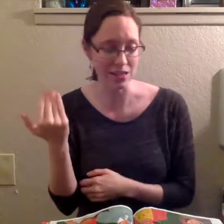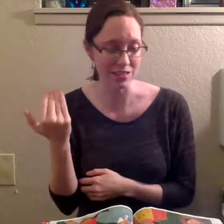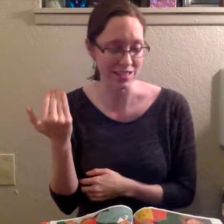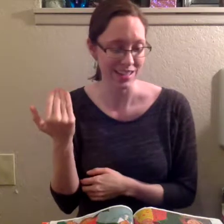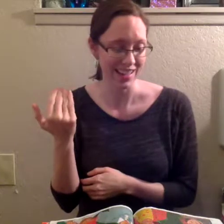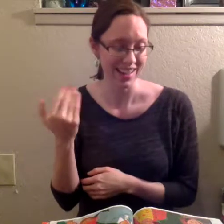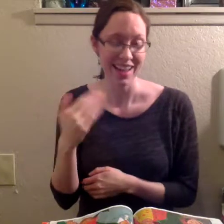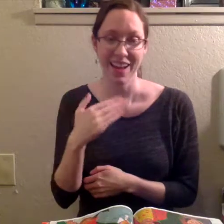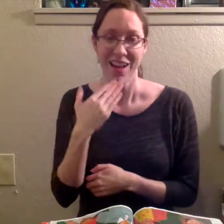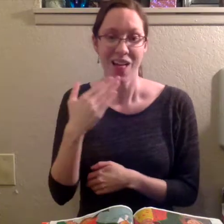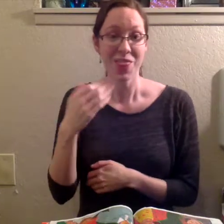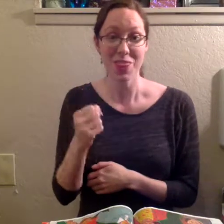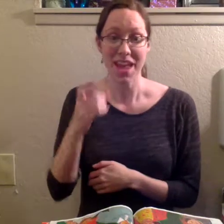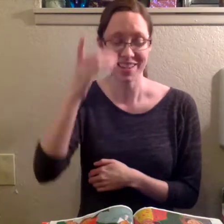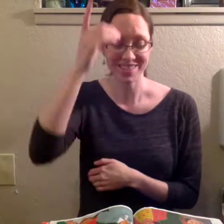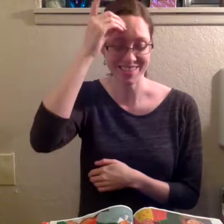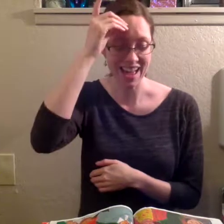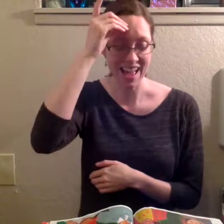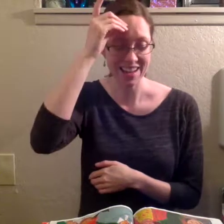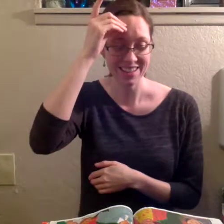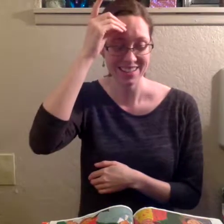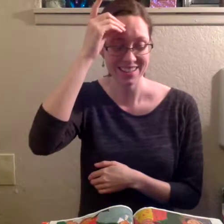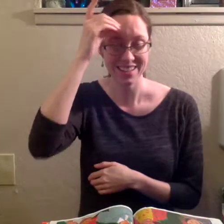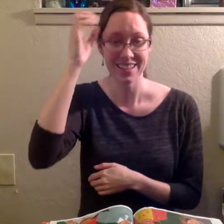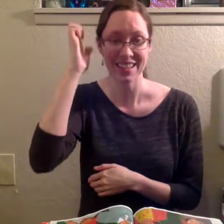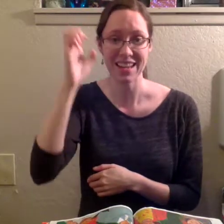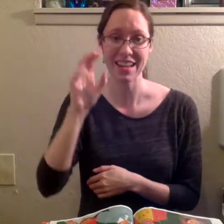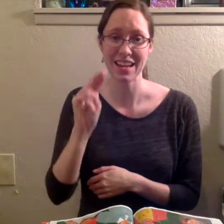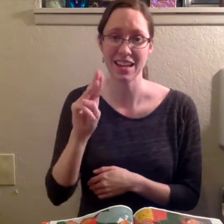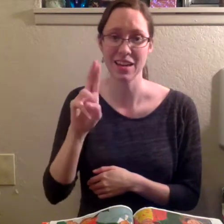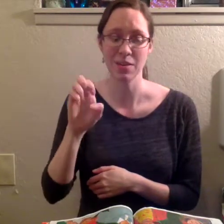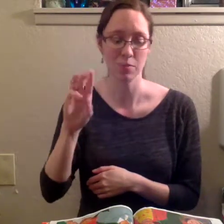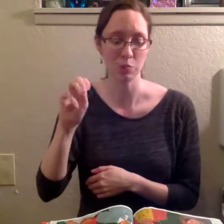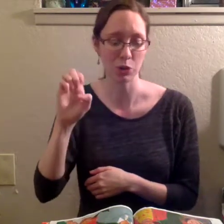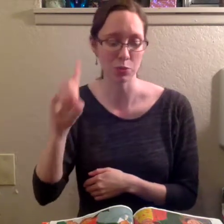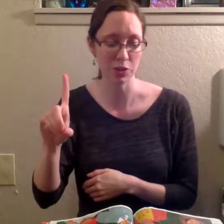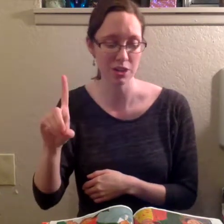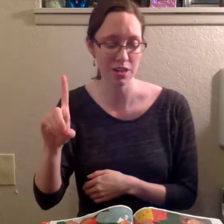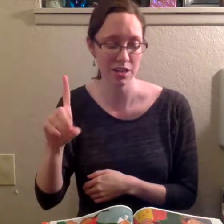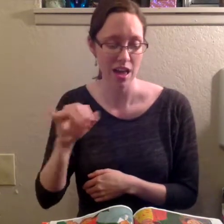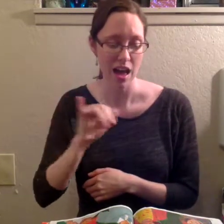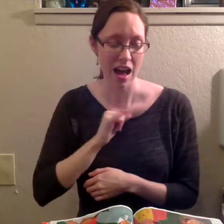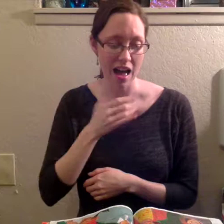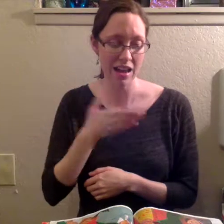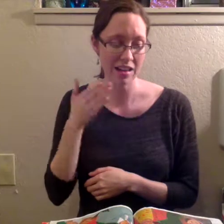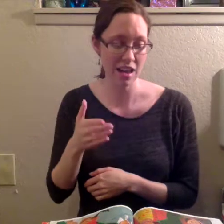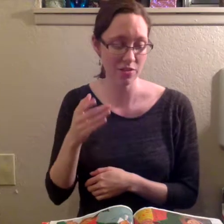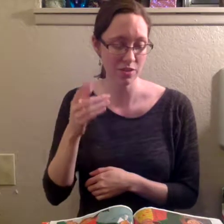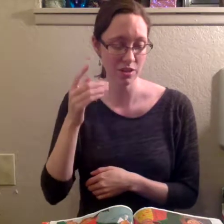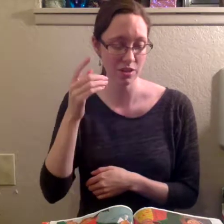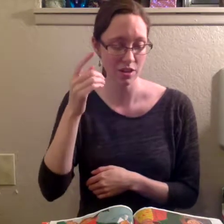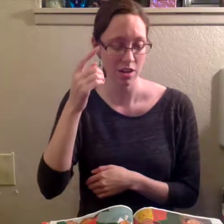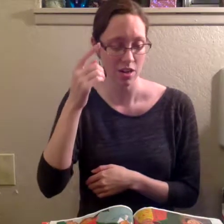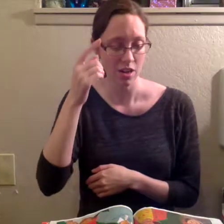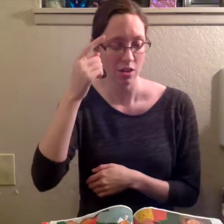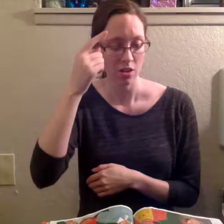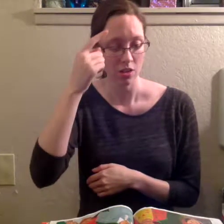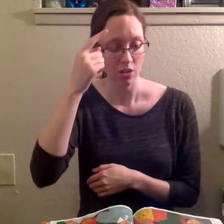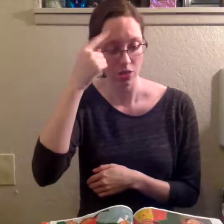smiled. "Thanks, Dad," he murmured. "I never